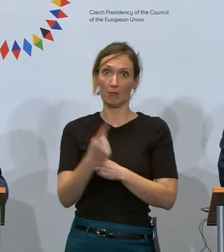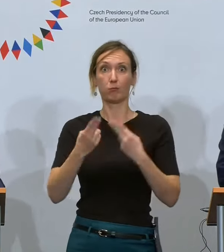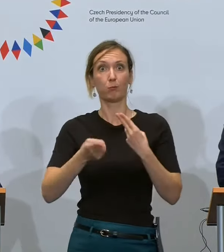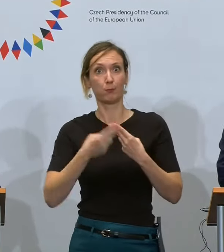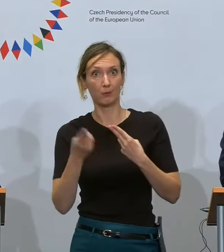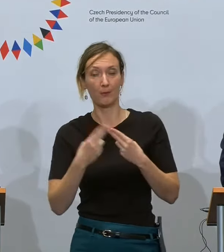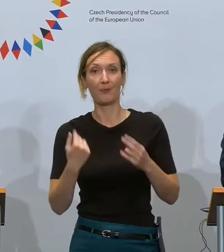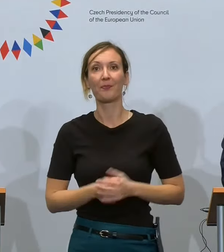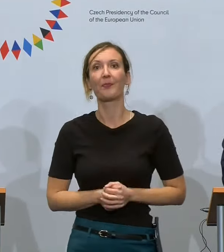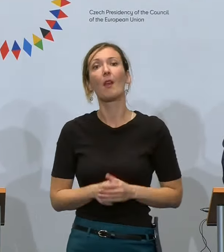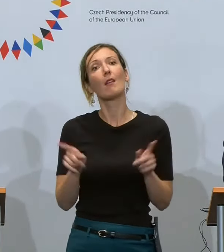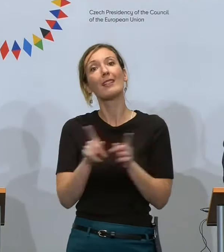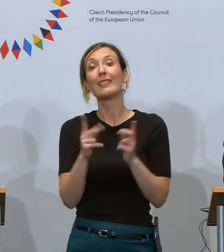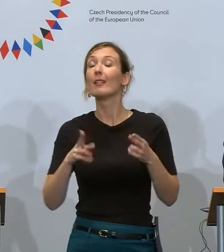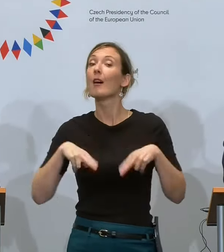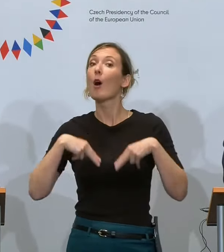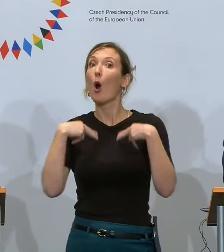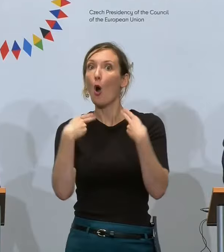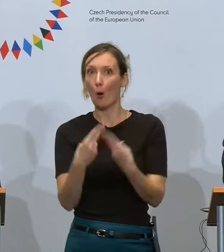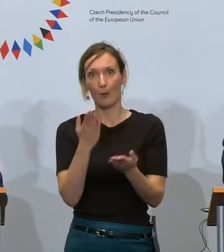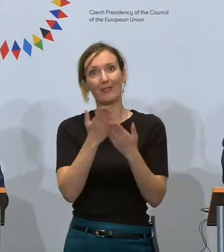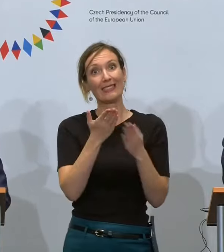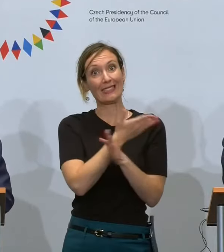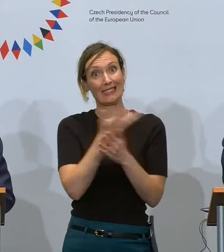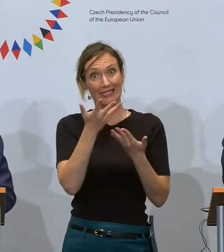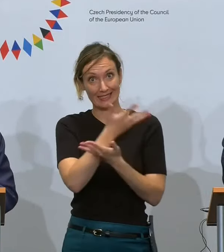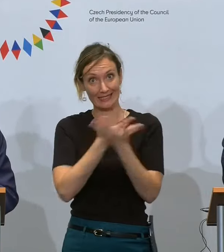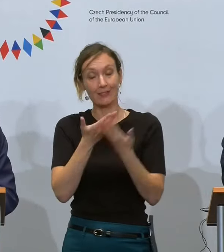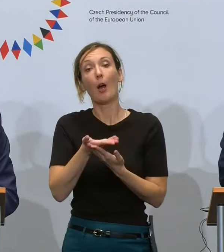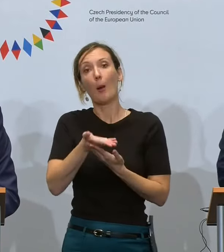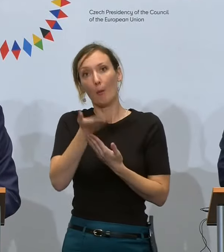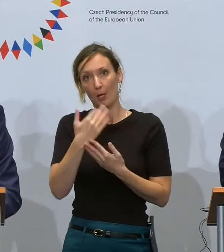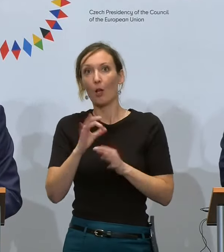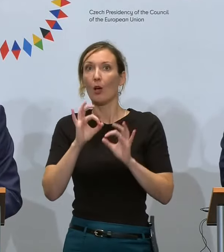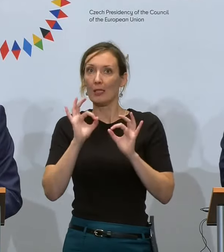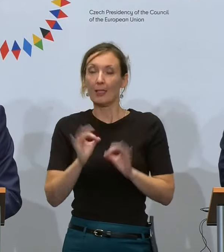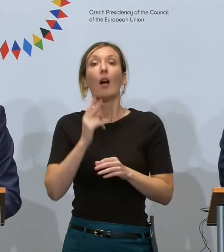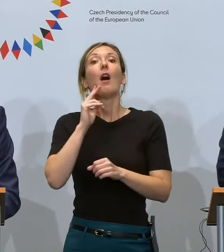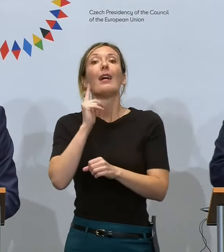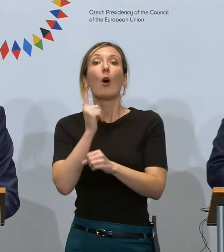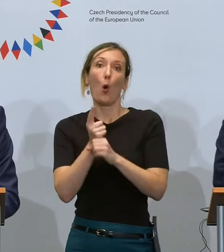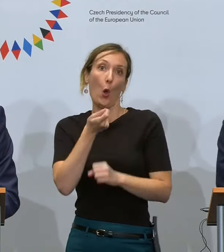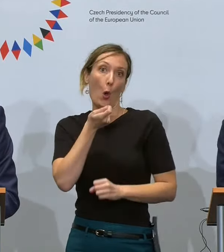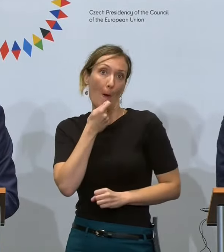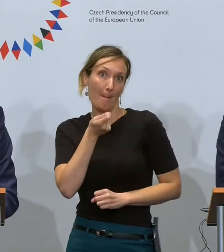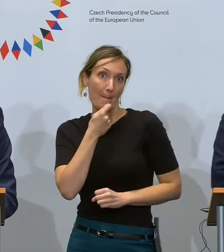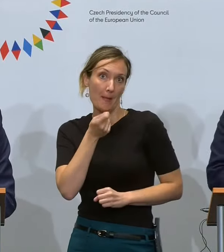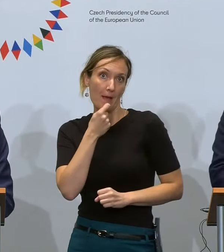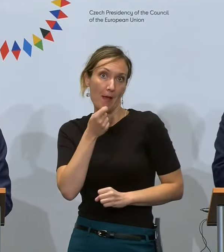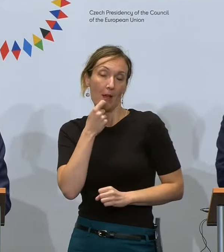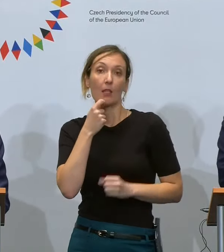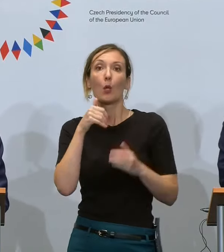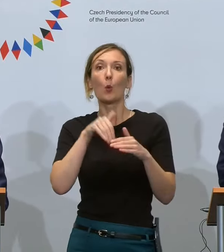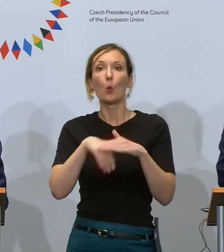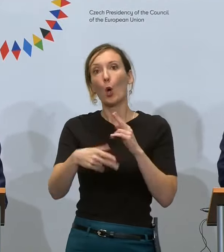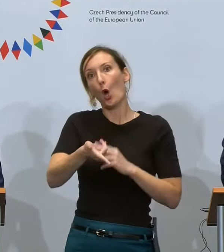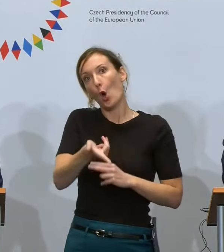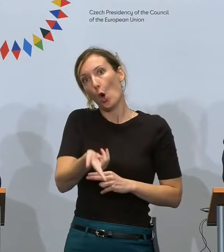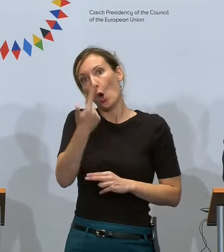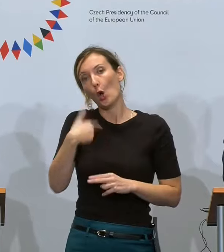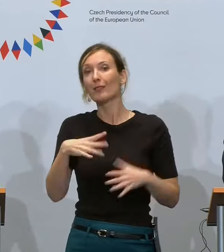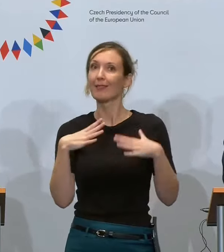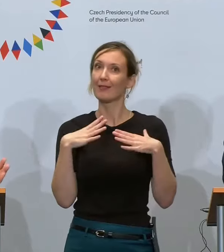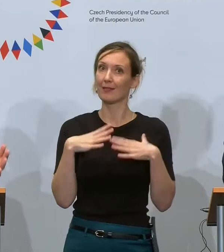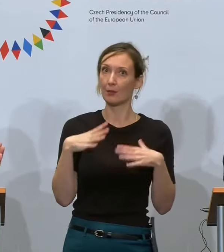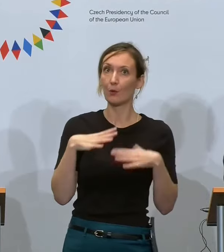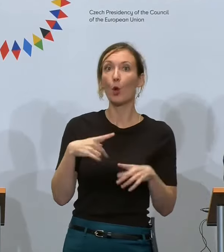we had an informal lunch with the foreign ministers of Ukraine, the Republic of Moldova, and Georgia, what